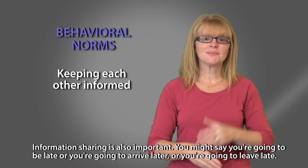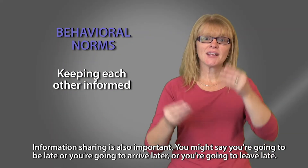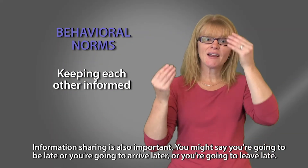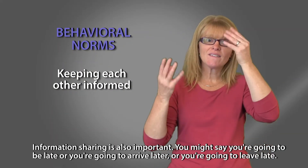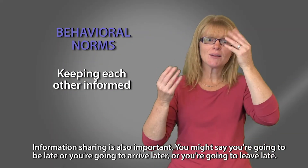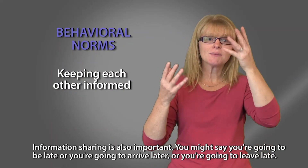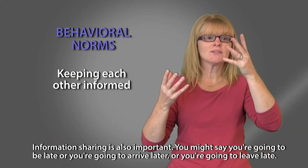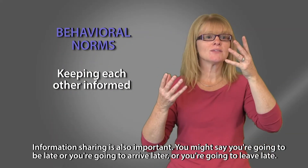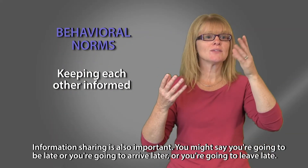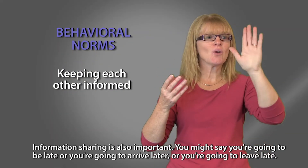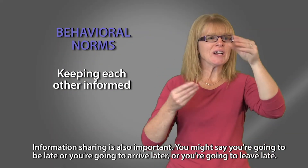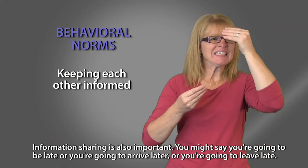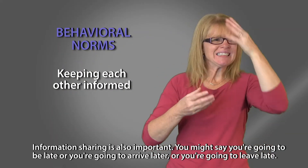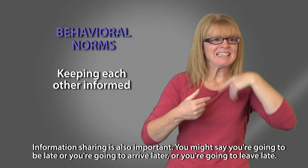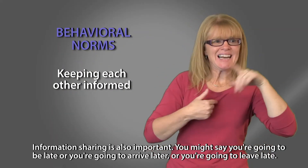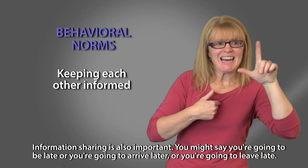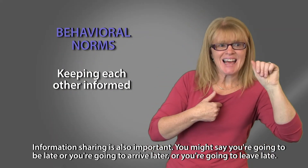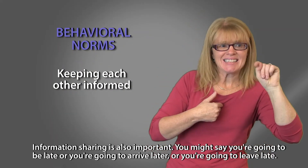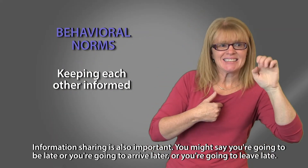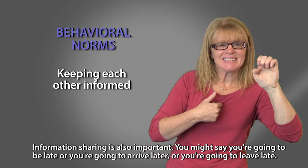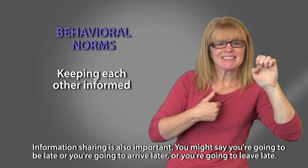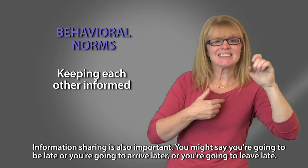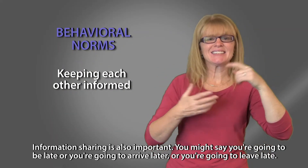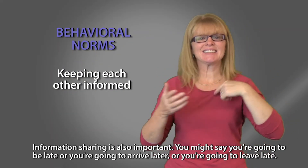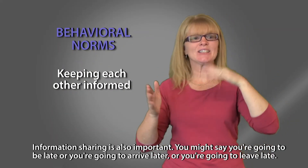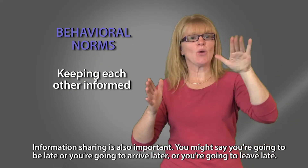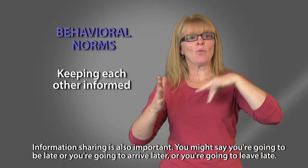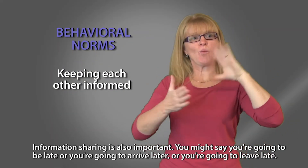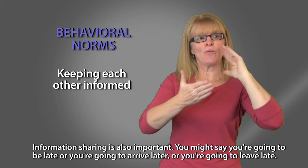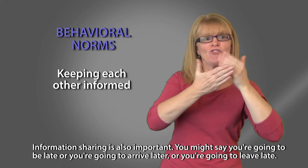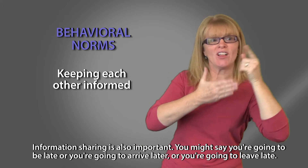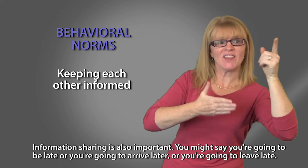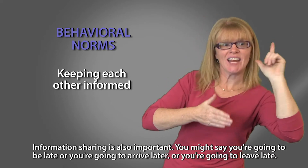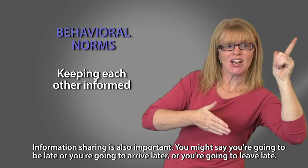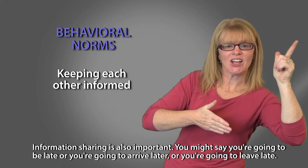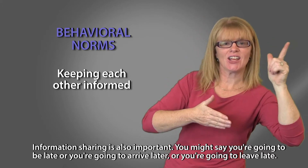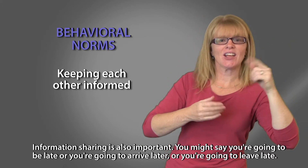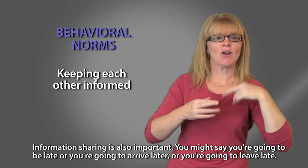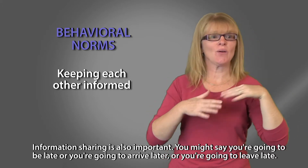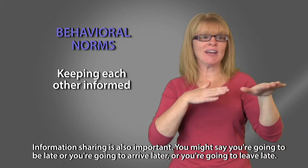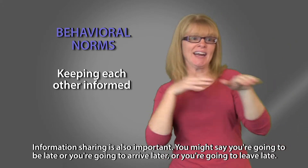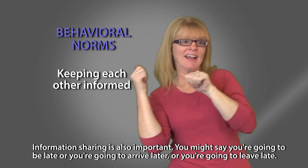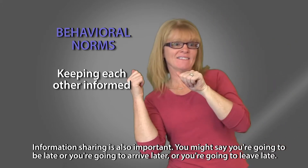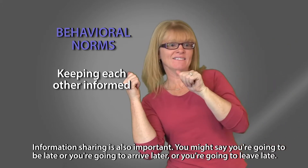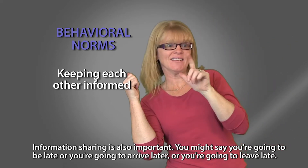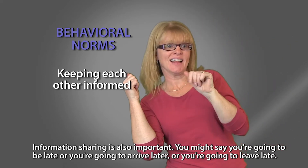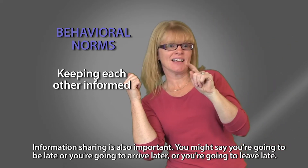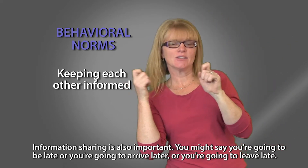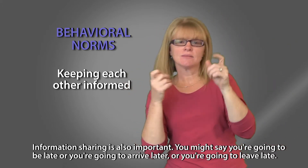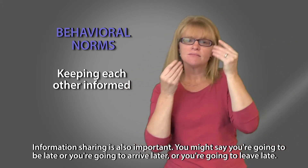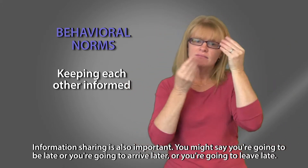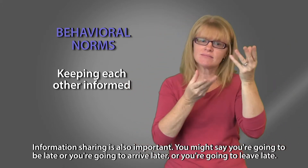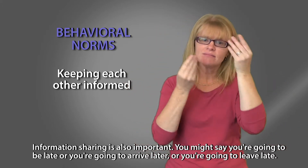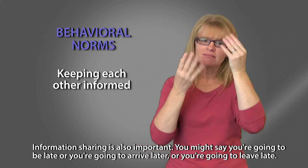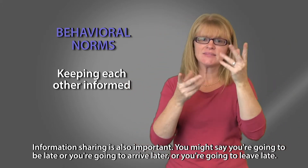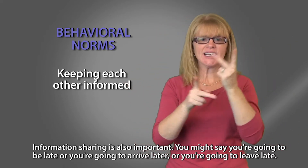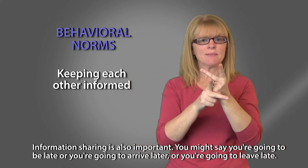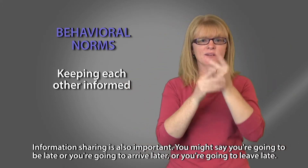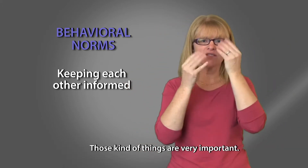Information sharing is also important. You might say you're going to be late or you're going to arrive later or you're going to leave late. Those